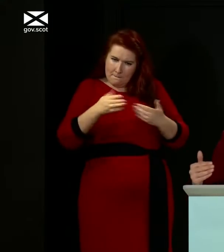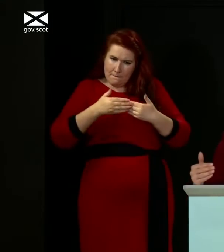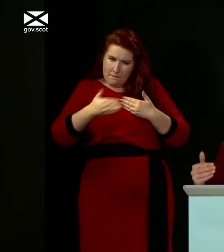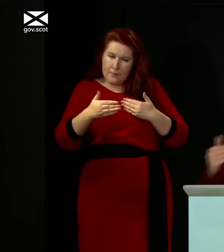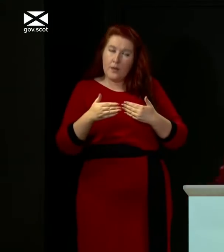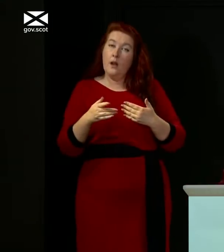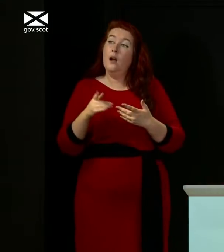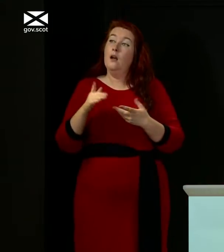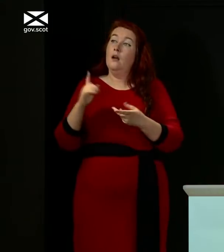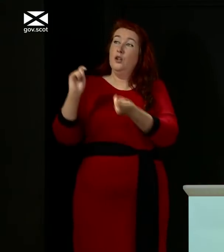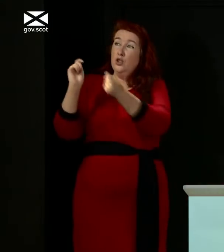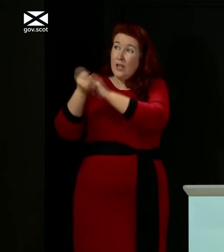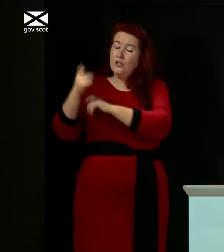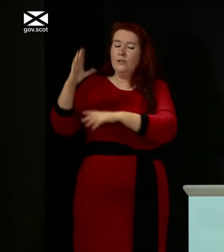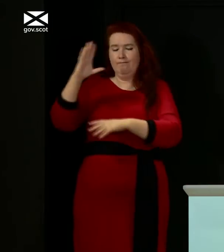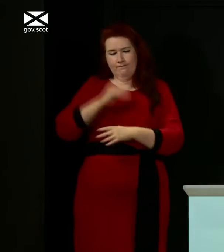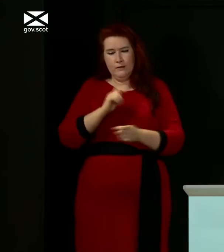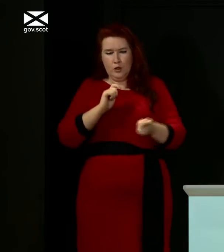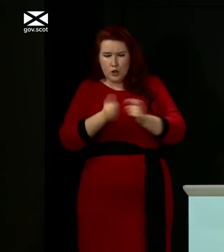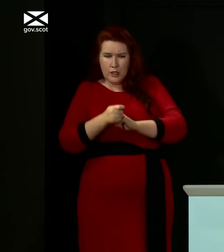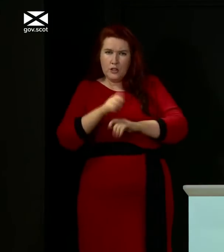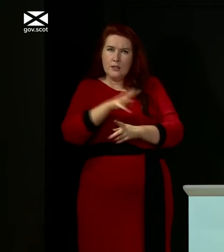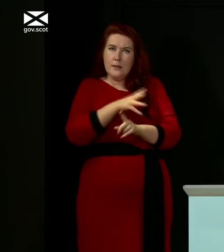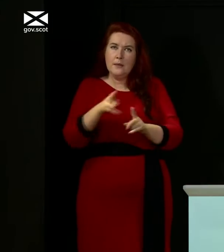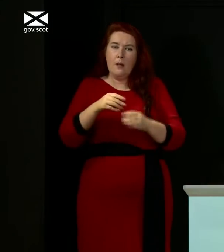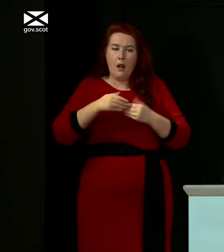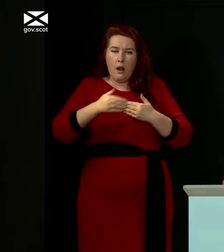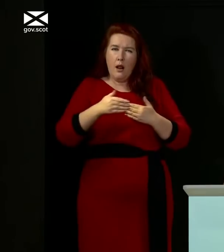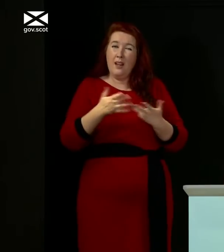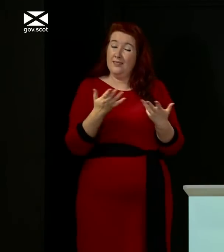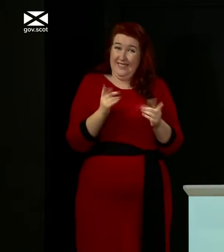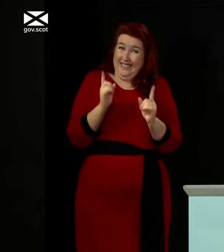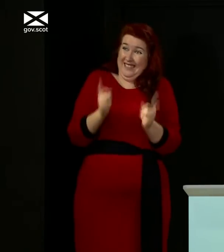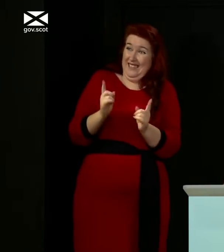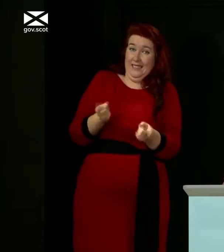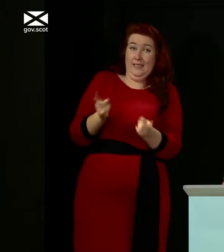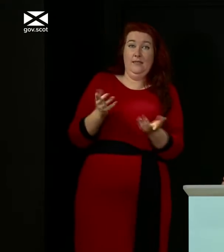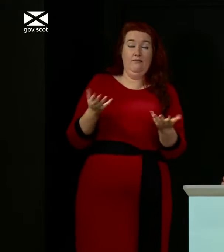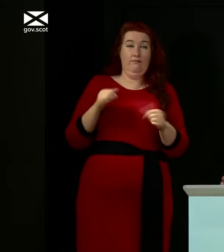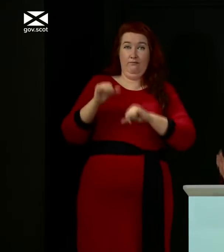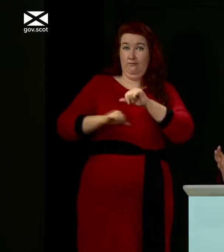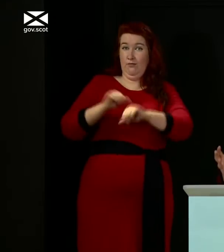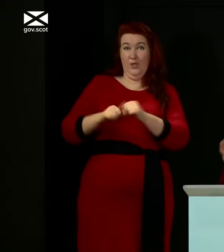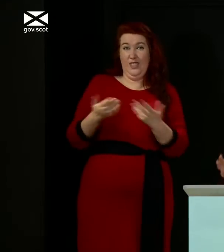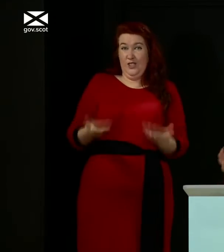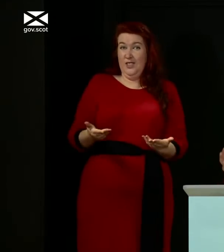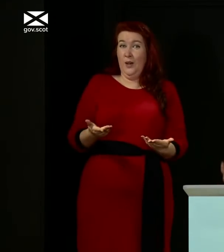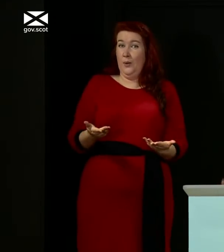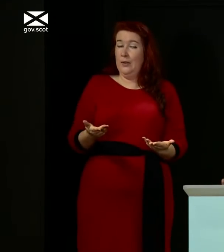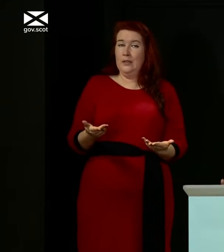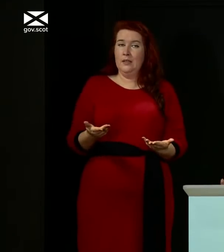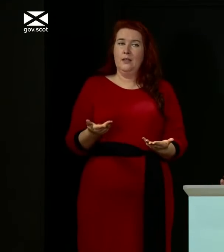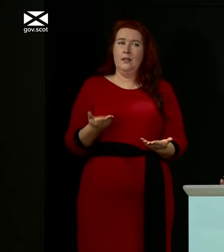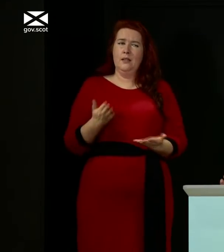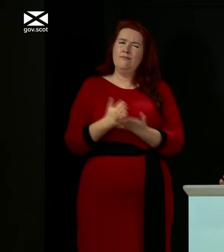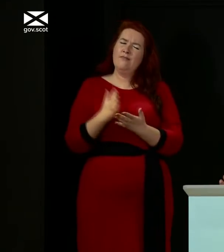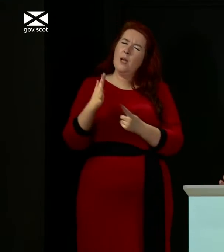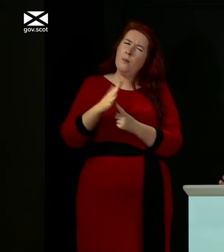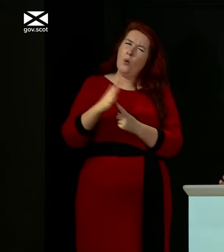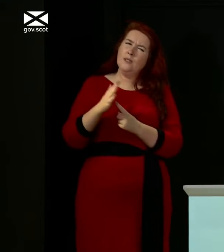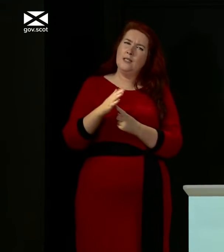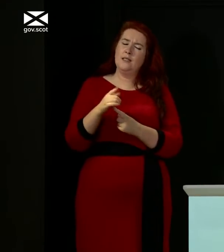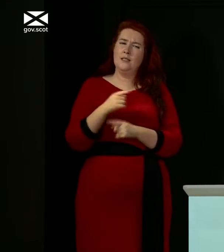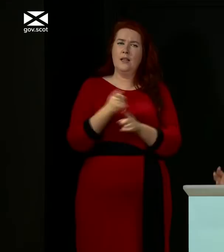assumptions have to change, so do the assumptions that are based on them. That's just the nature of this right now. And it's really, really important that